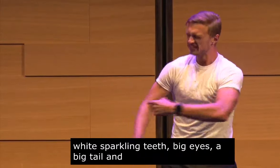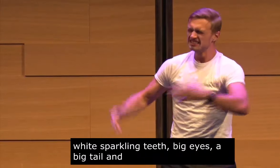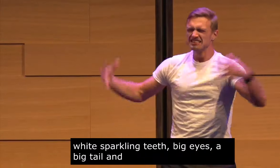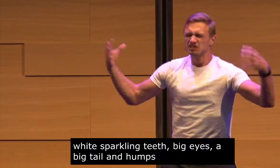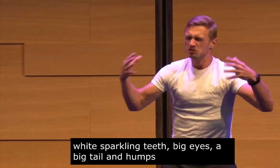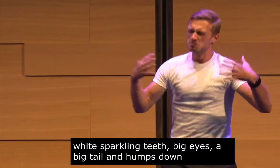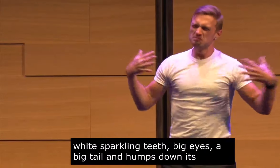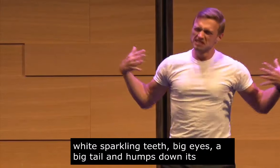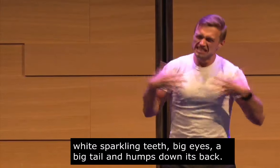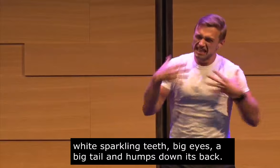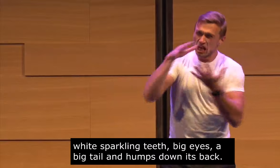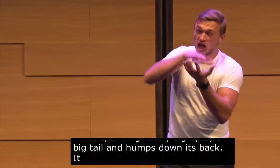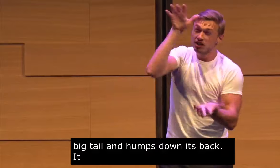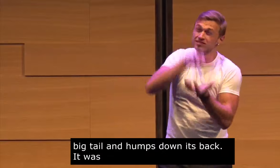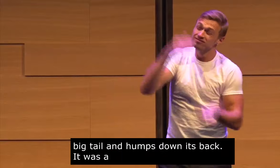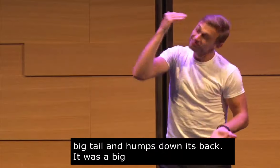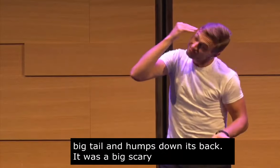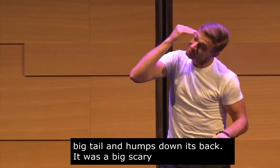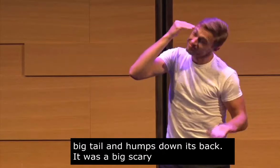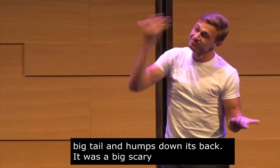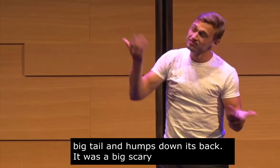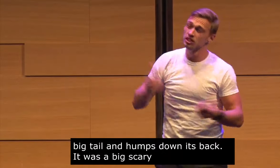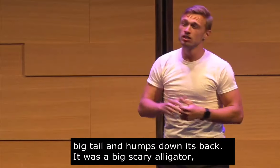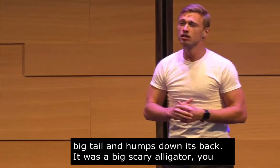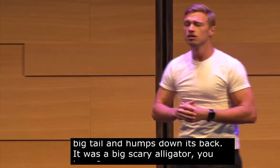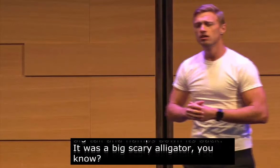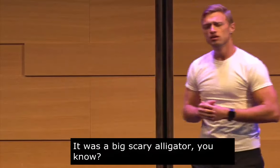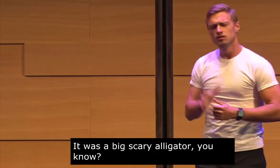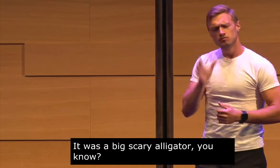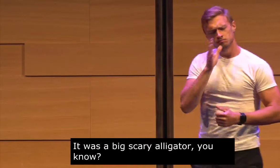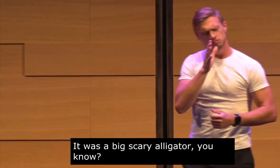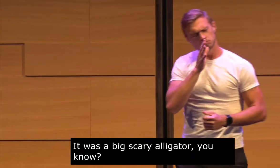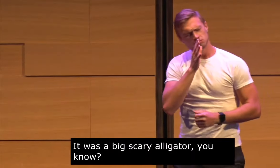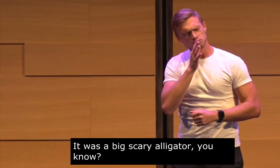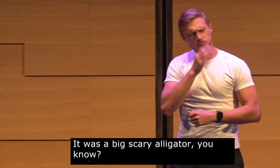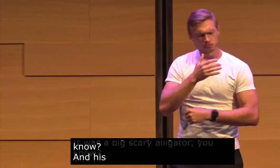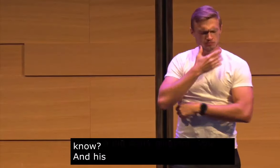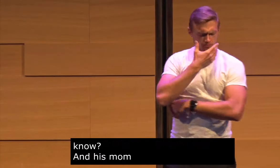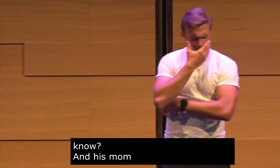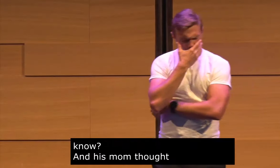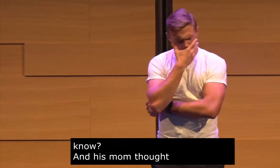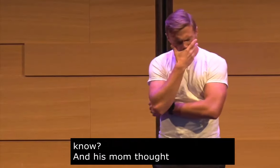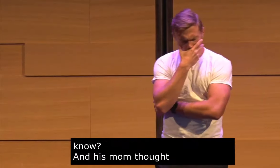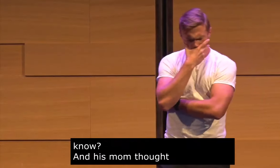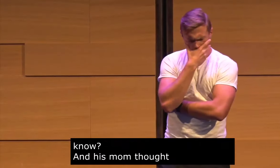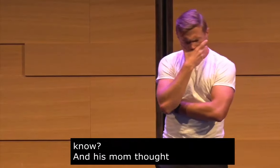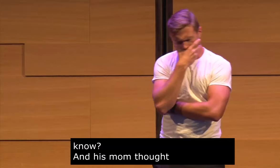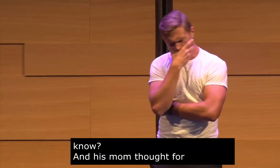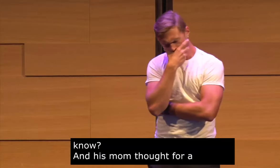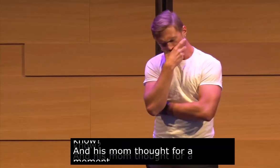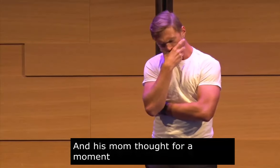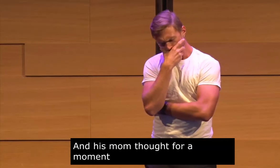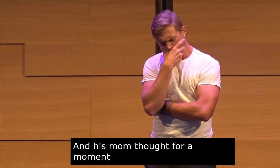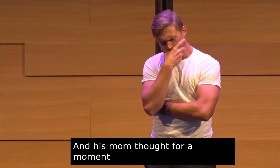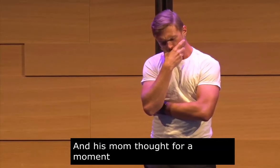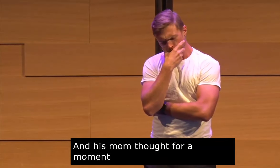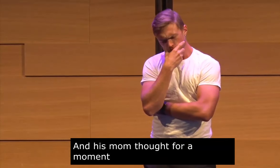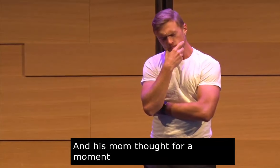and humps down its back. It was a big, scary alligator, you know? And his mom thought for a moment.